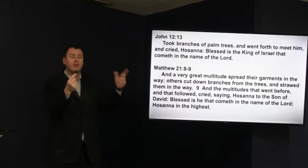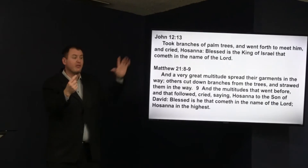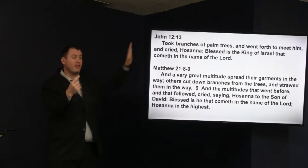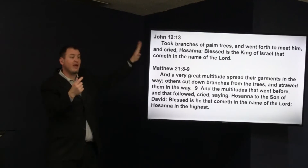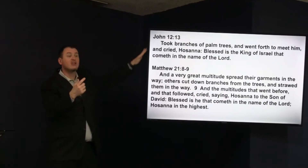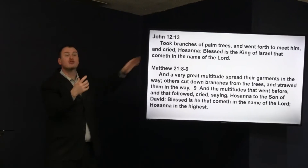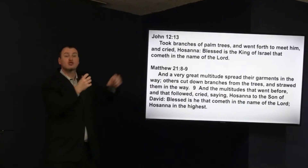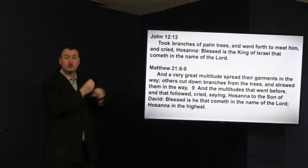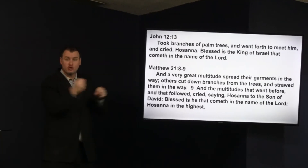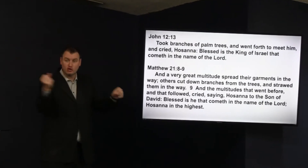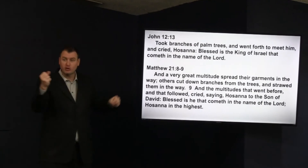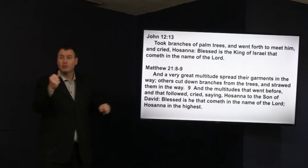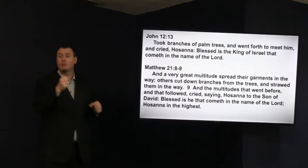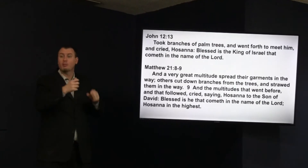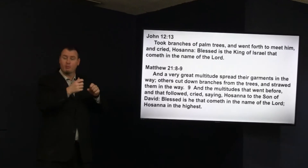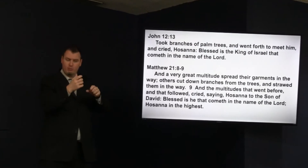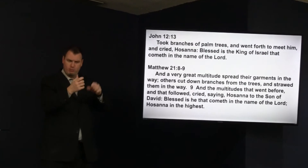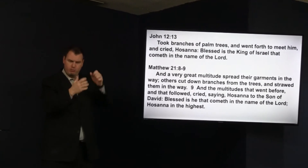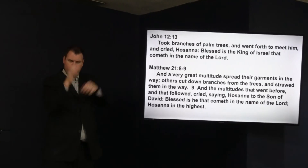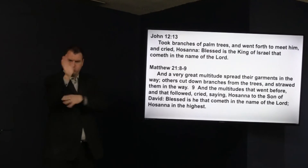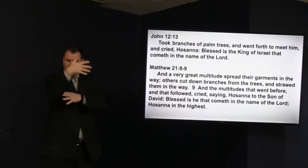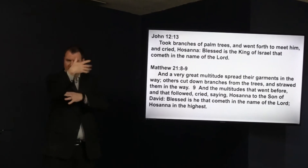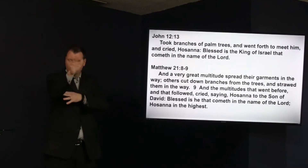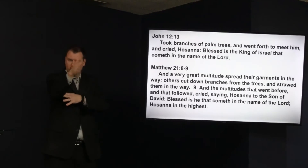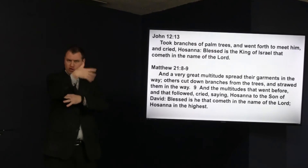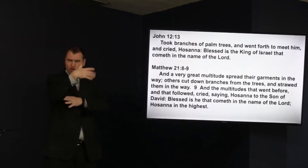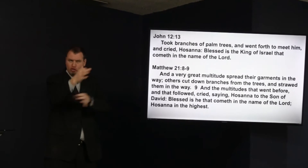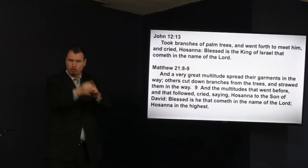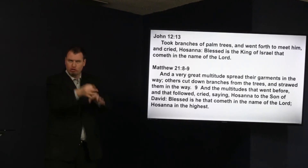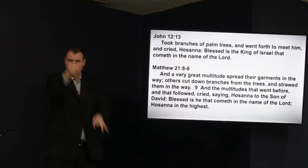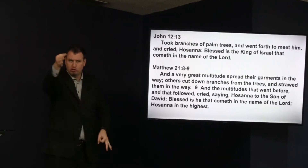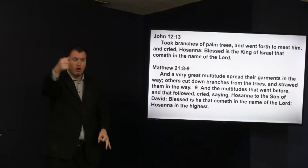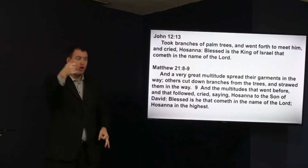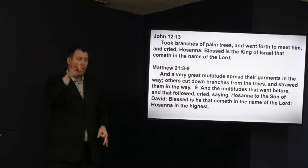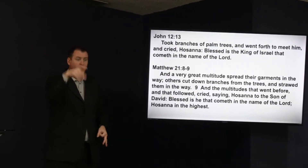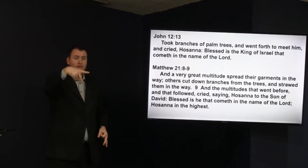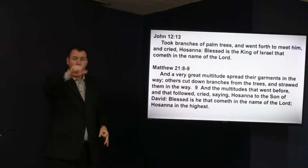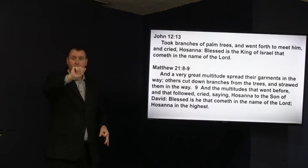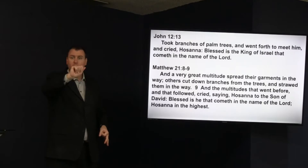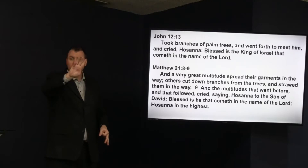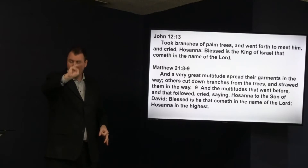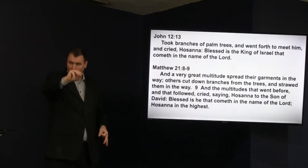So what did the people do? They took branches of palm trees